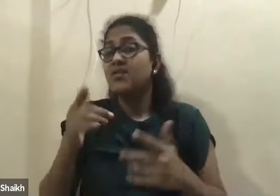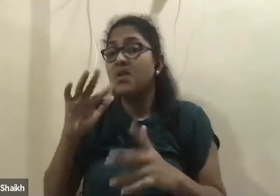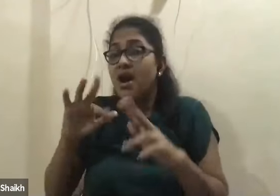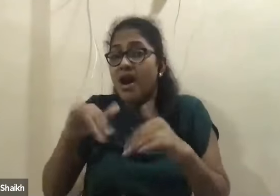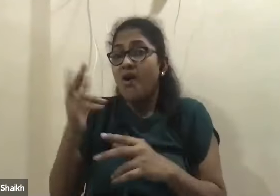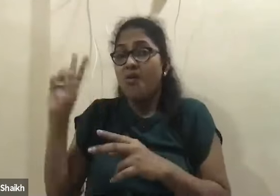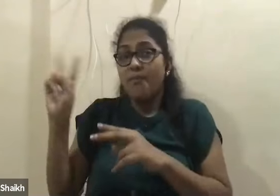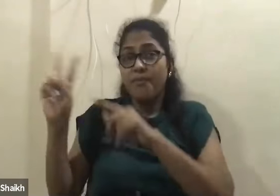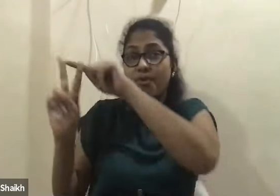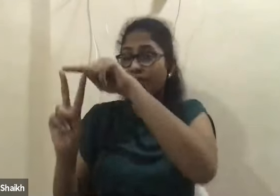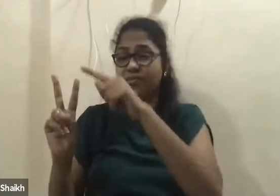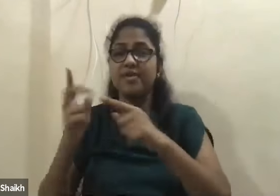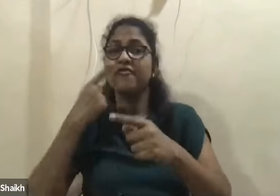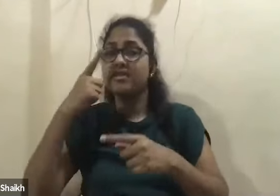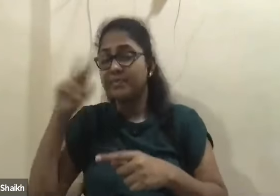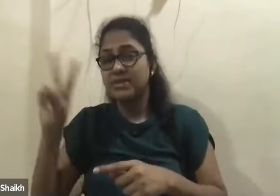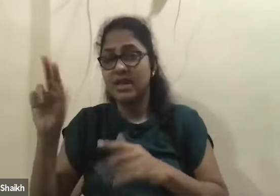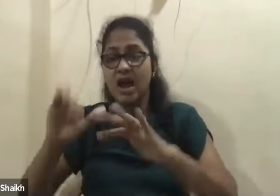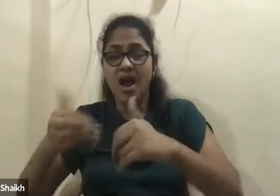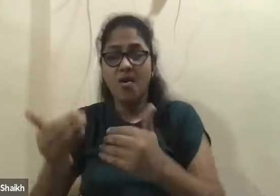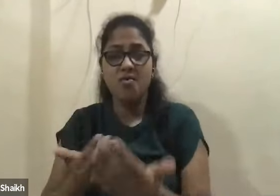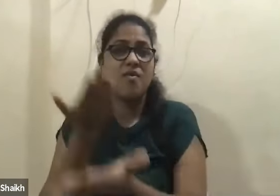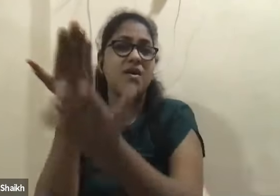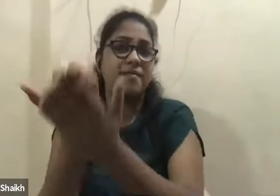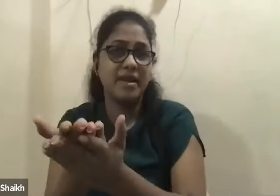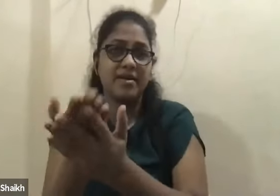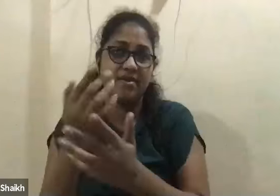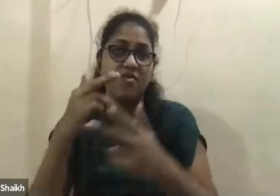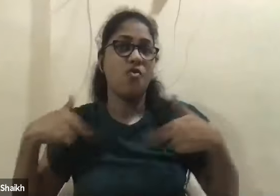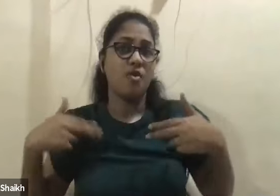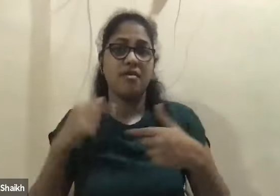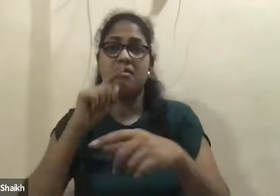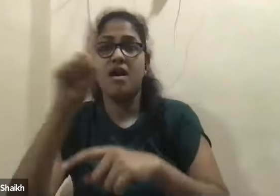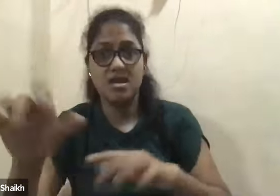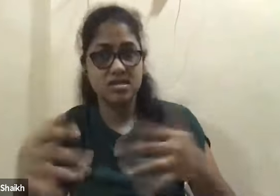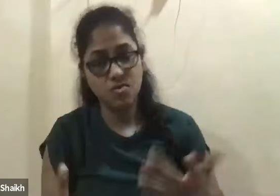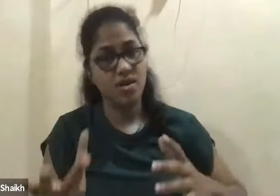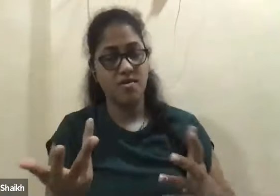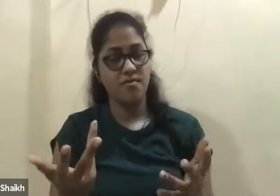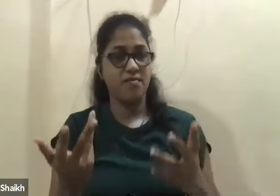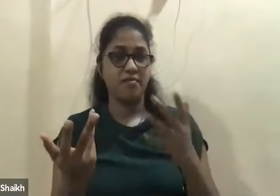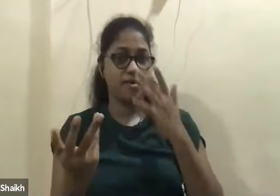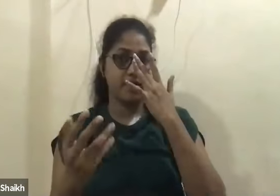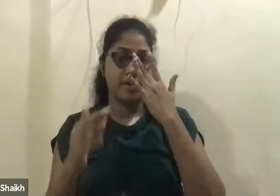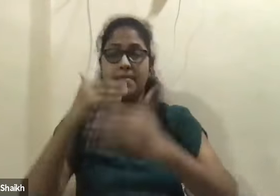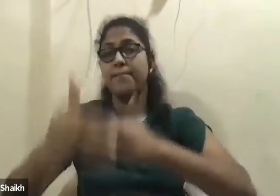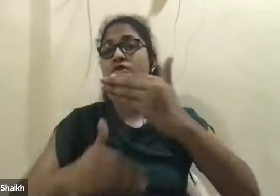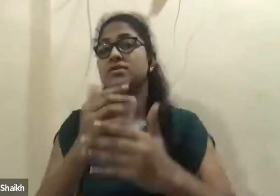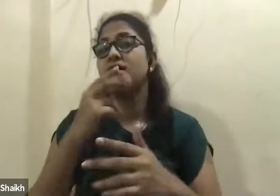lawyer? I mean, they go to any known, and how do they go about doing that? So